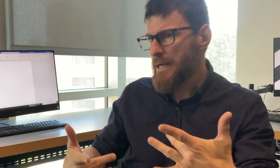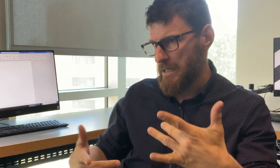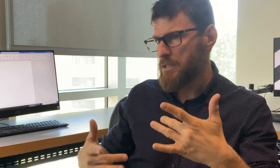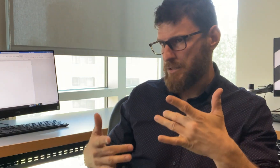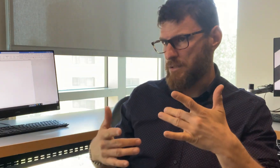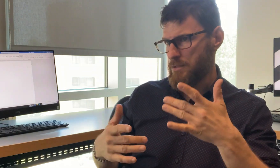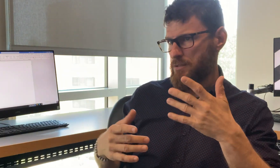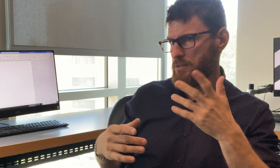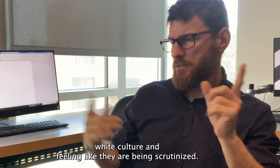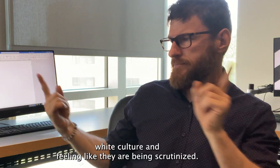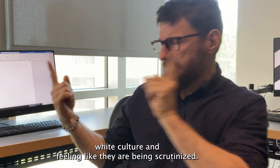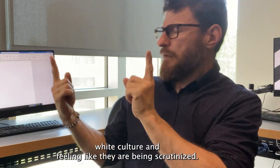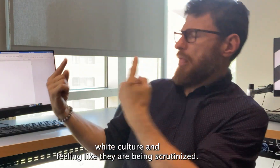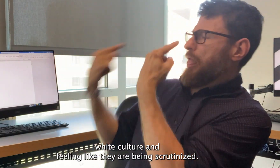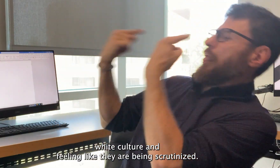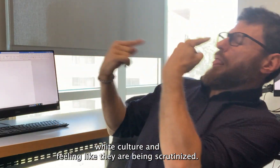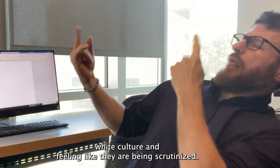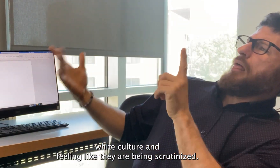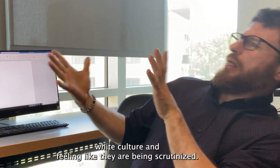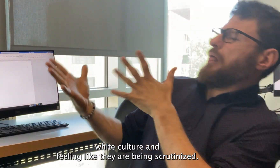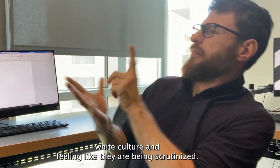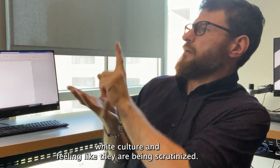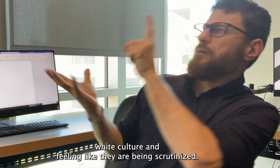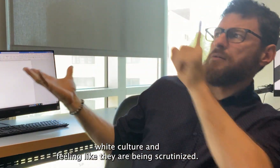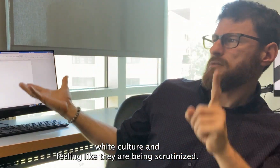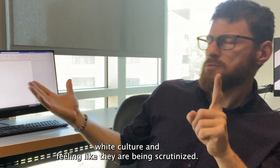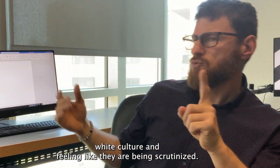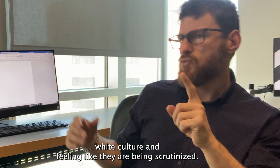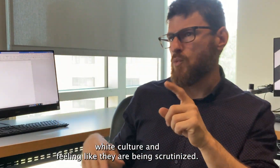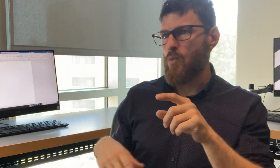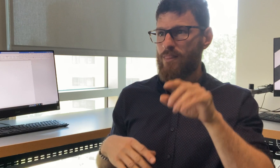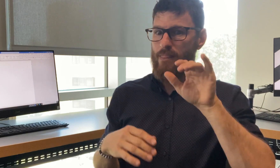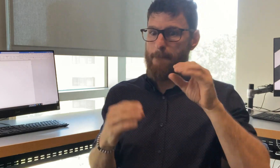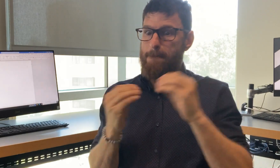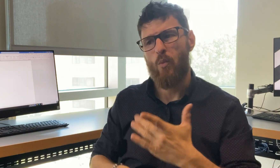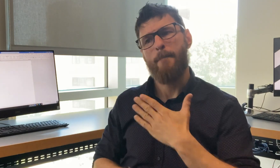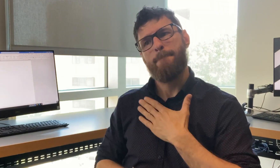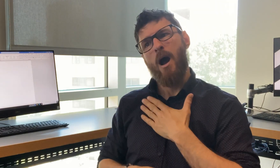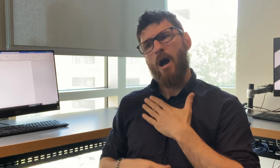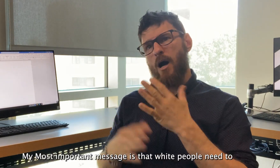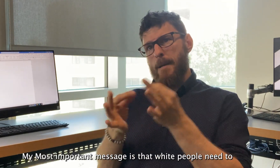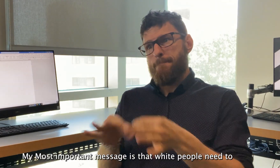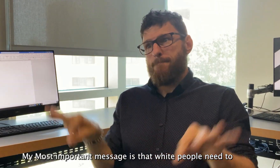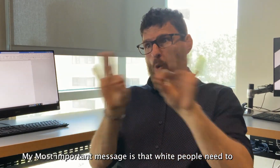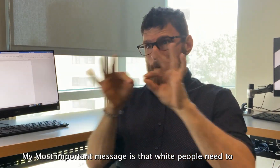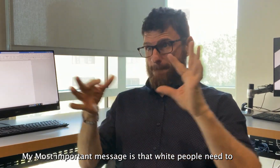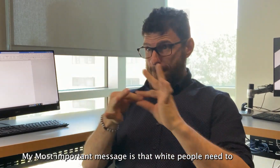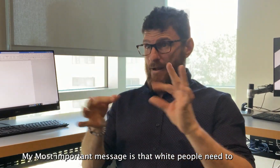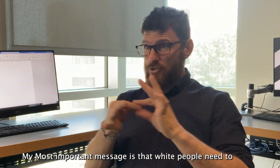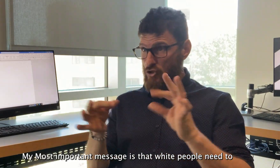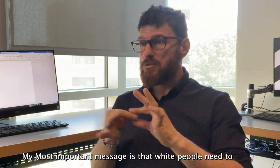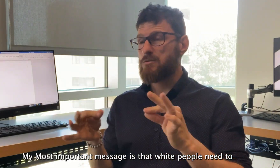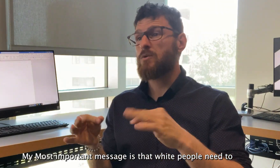approaching white culture and feeling like they are being scrutinized. My most important message is that white